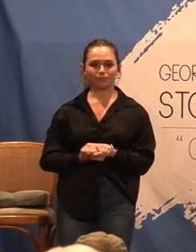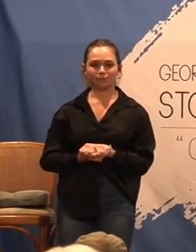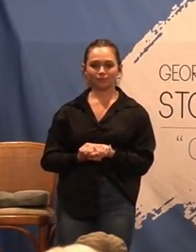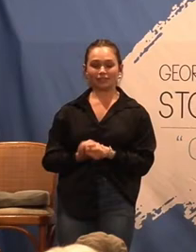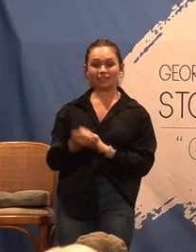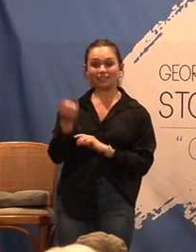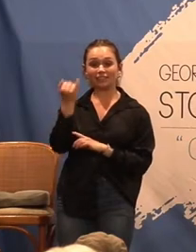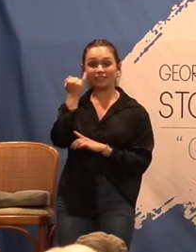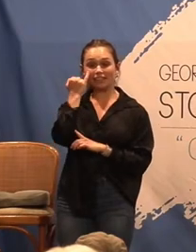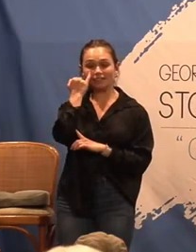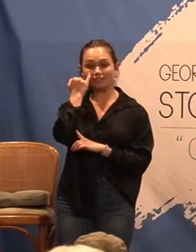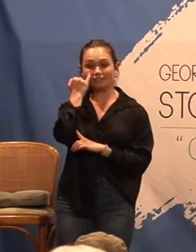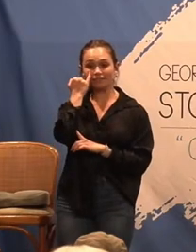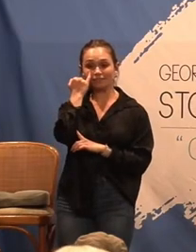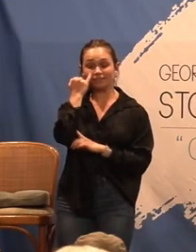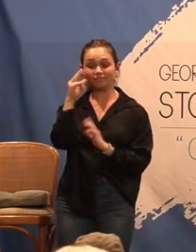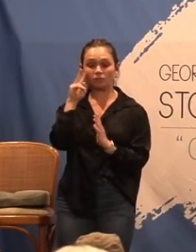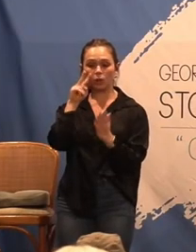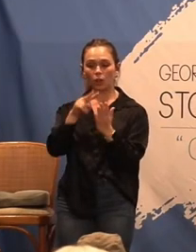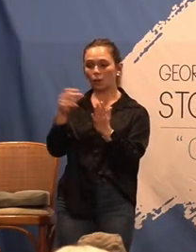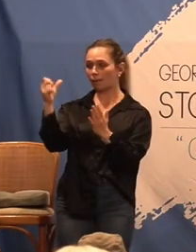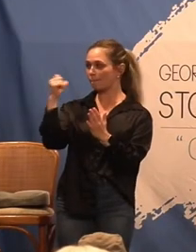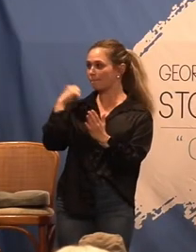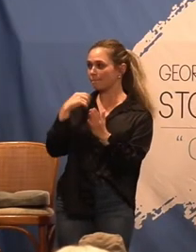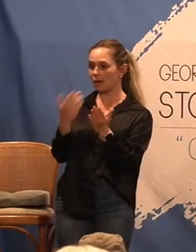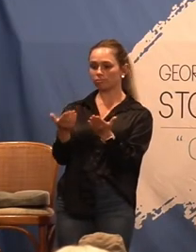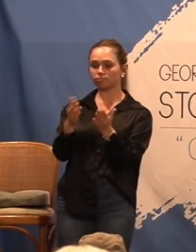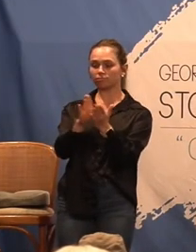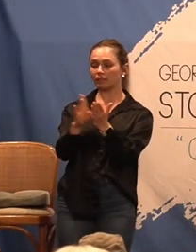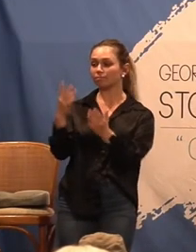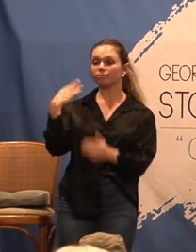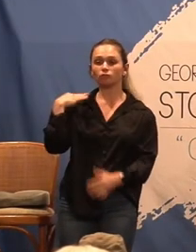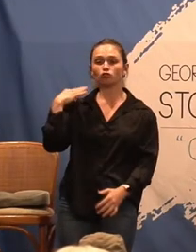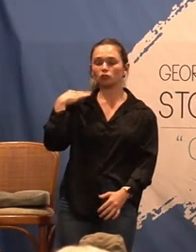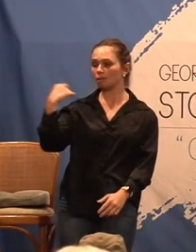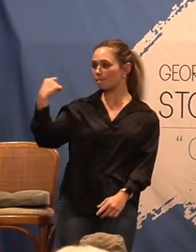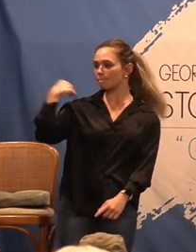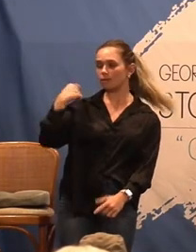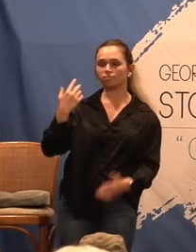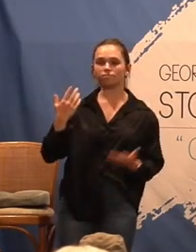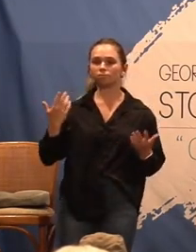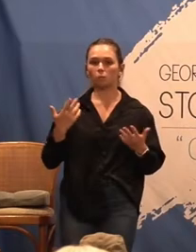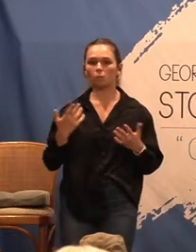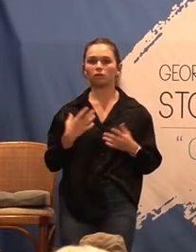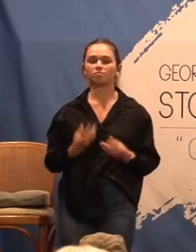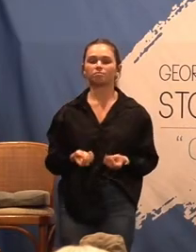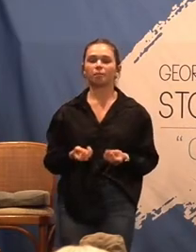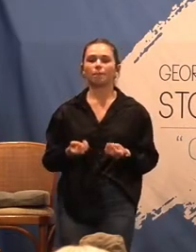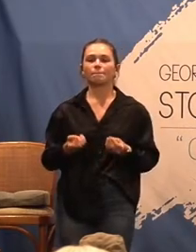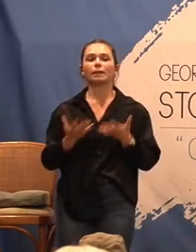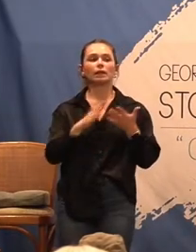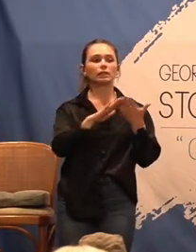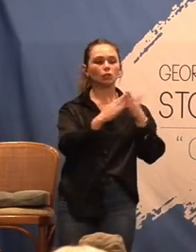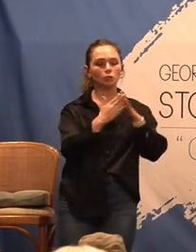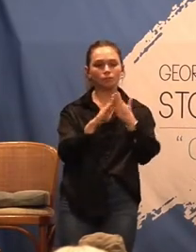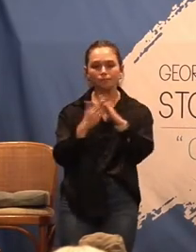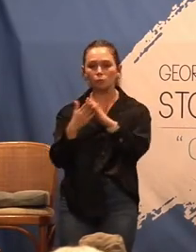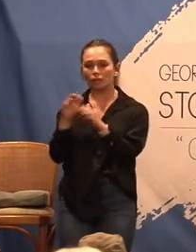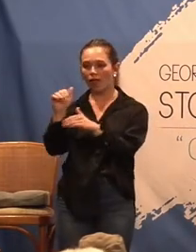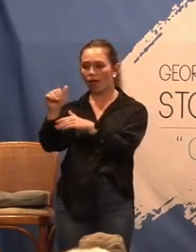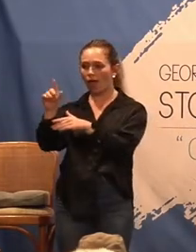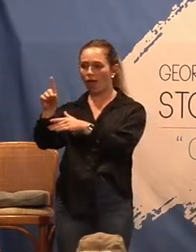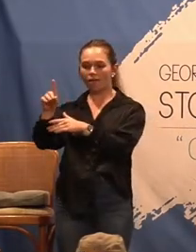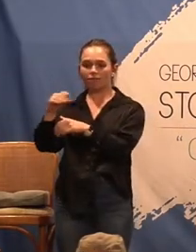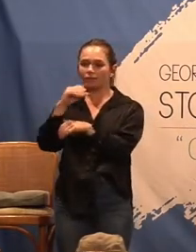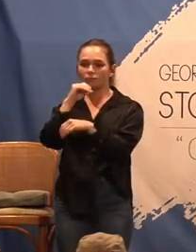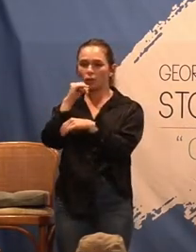If you look in your program, if you look on the back of the festival shirts, you'll see that there are so many community ads. That is